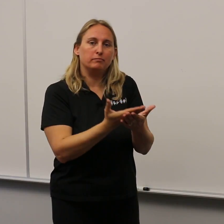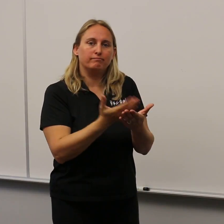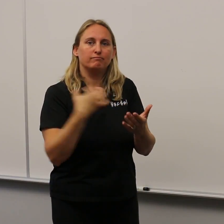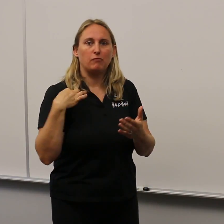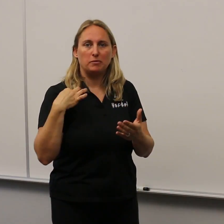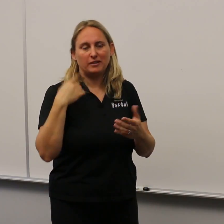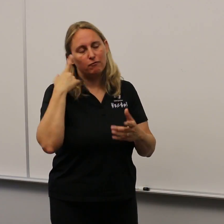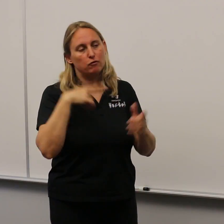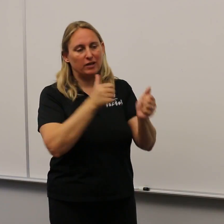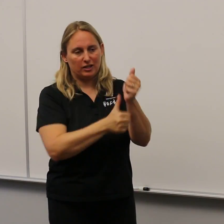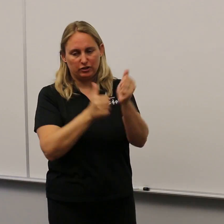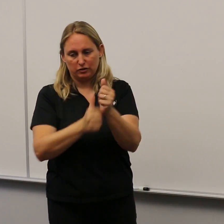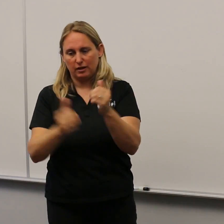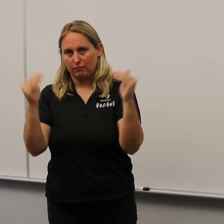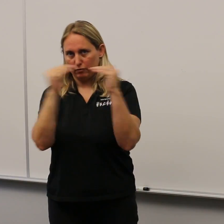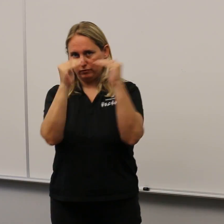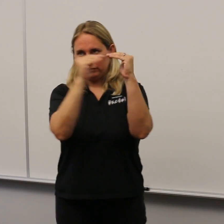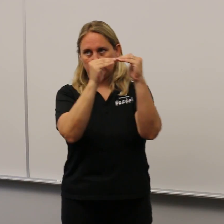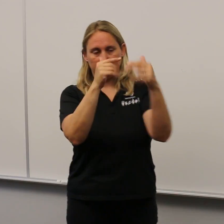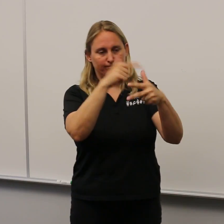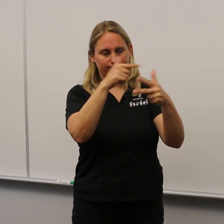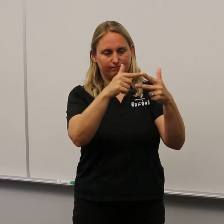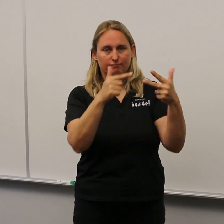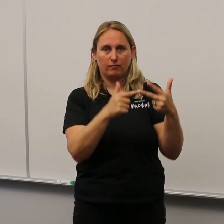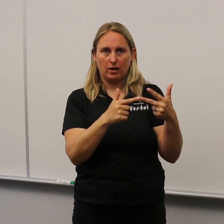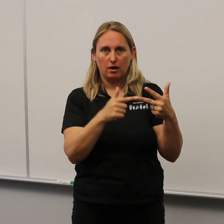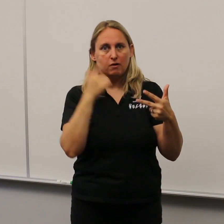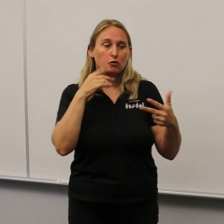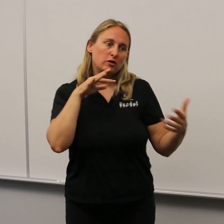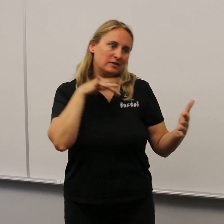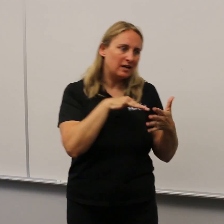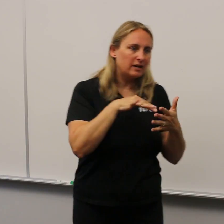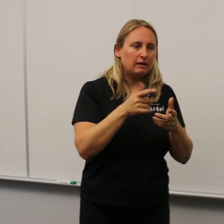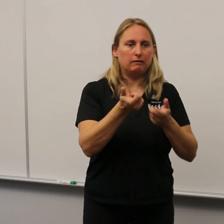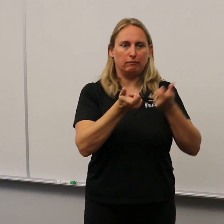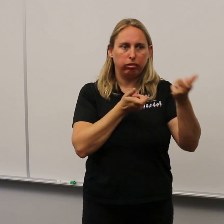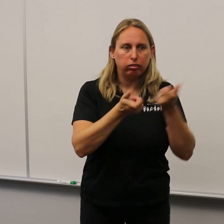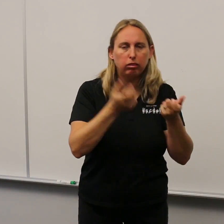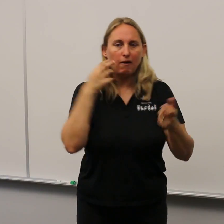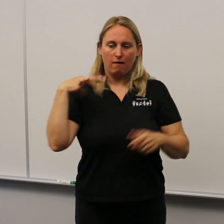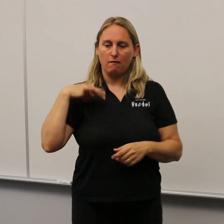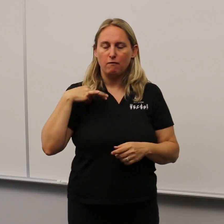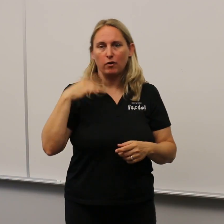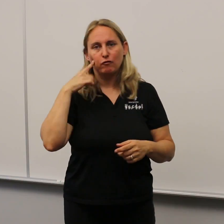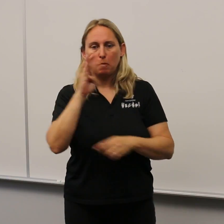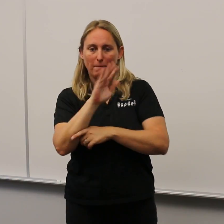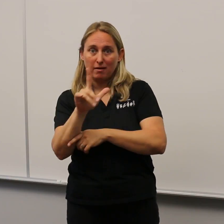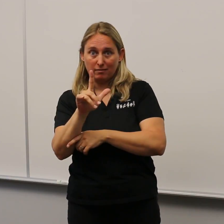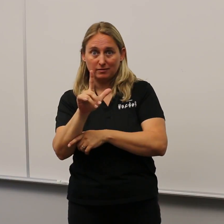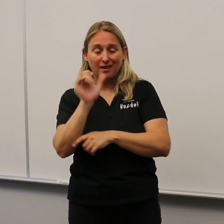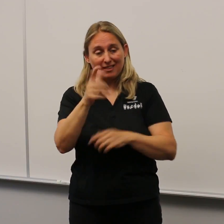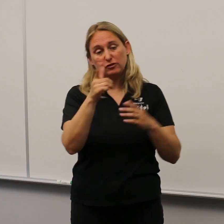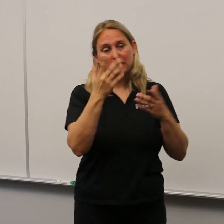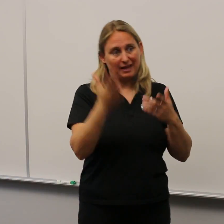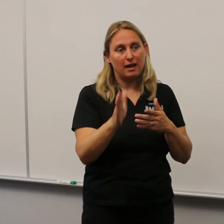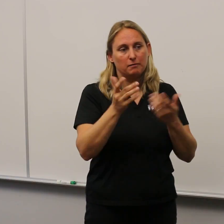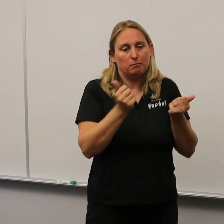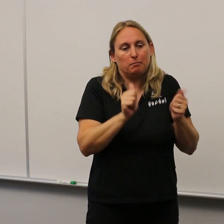then responsible for proposing, studying, debating, and voting on bills, which are potential laws.